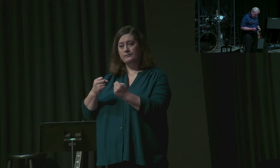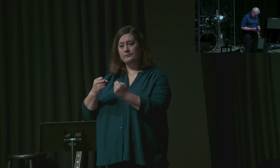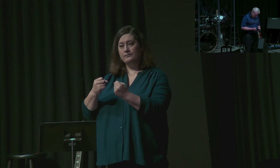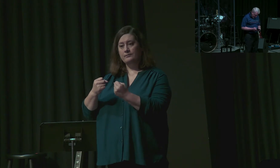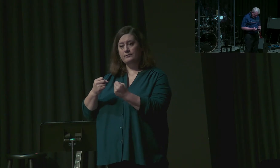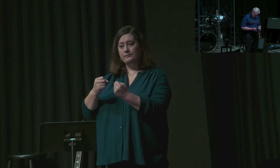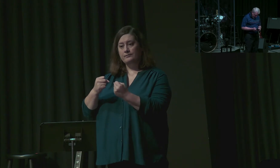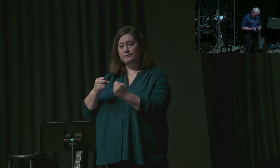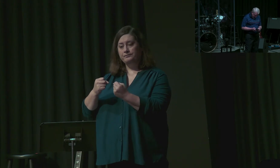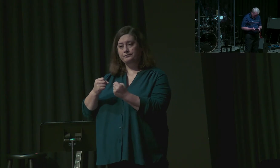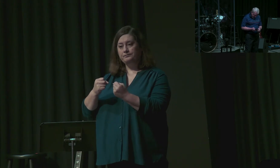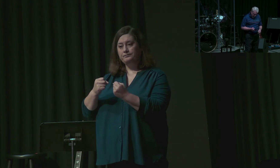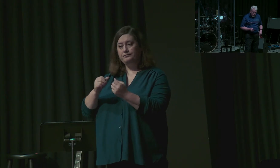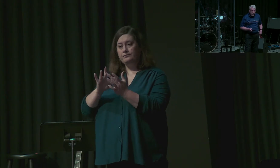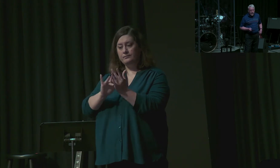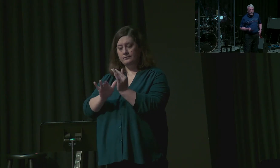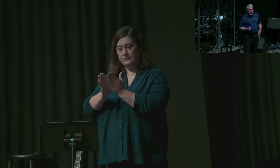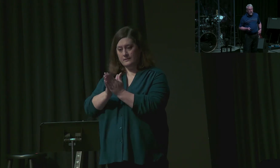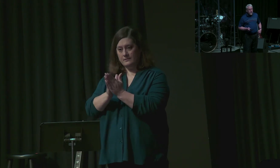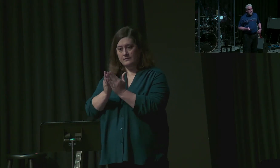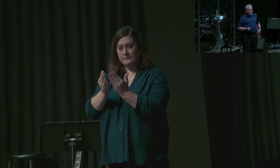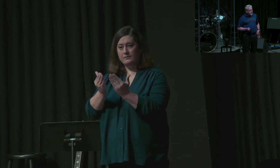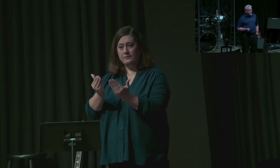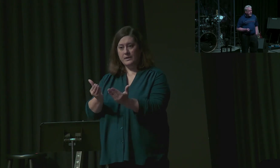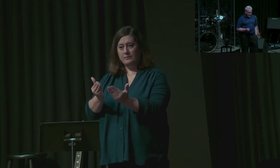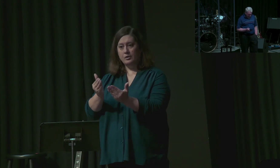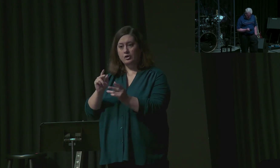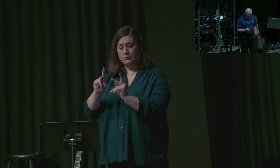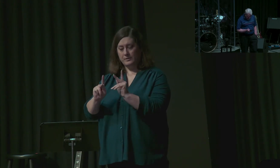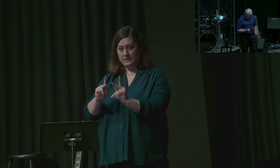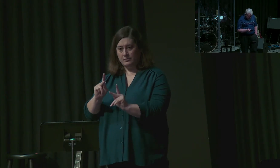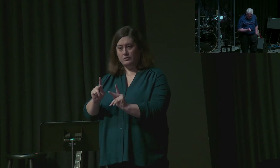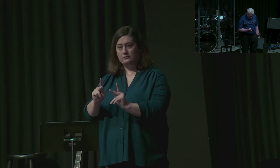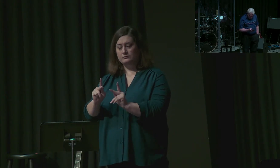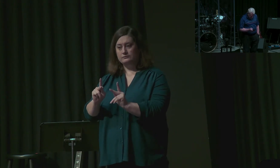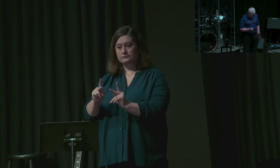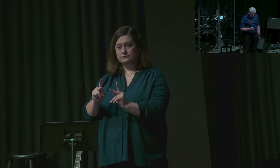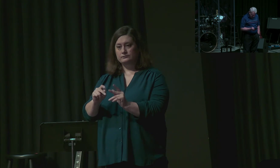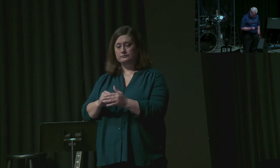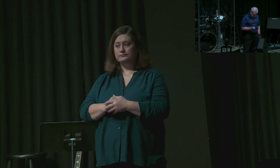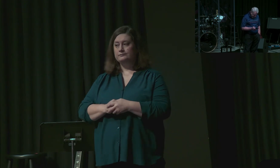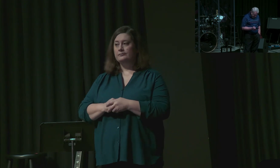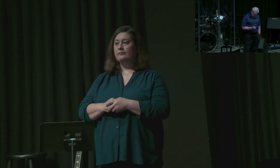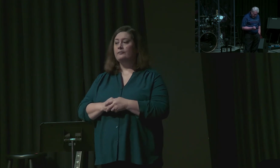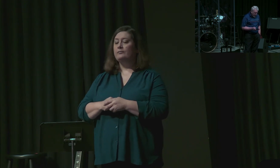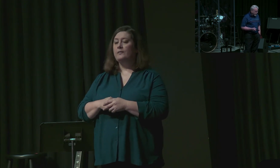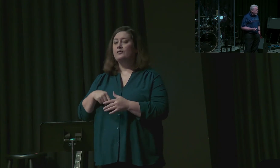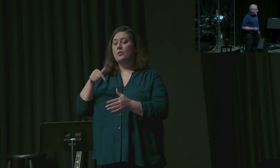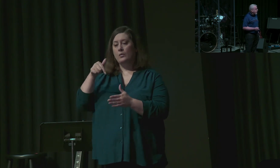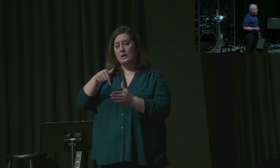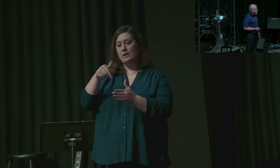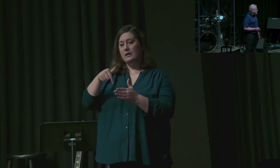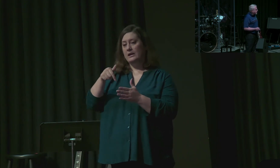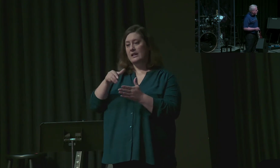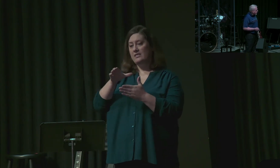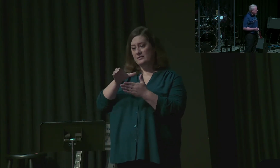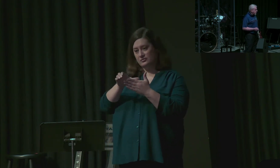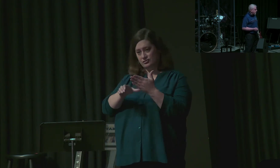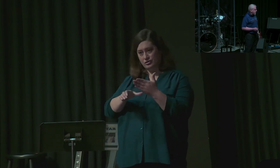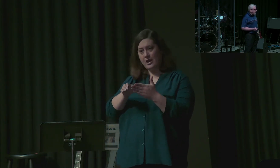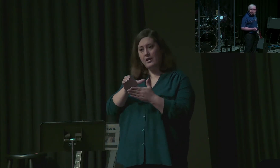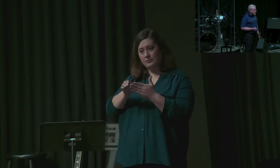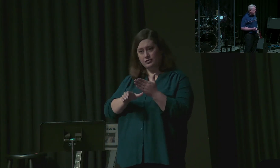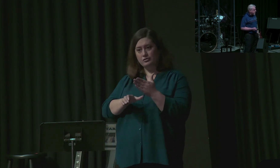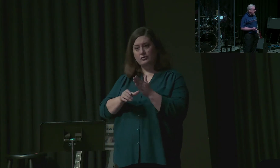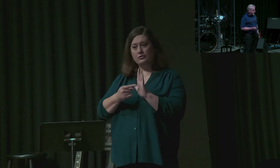And as we look at our text this morning, we do find that old age can bring about